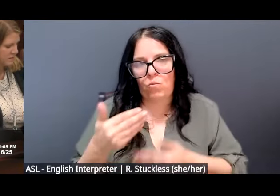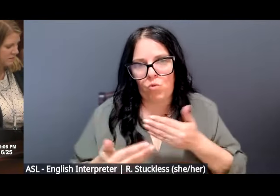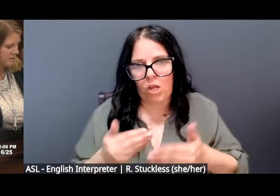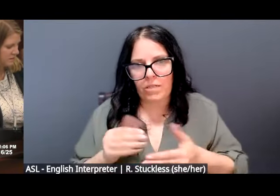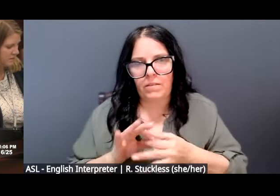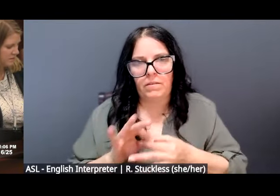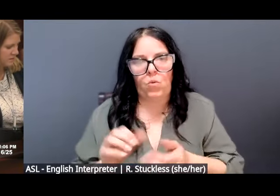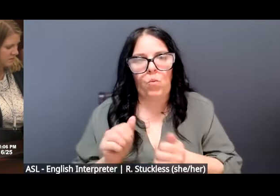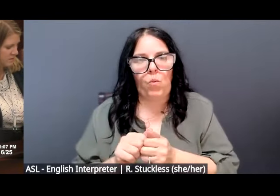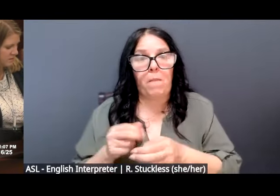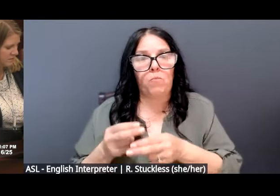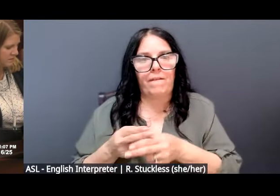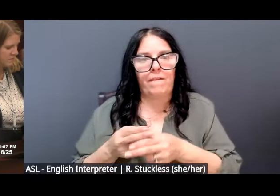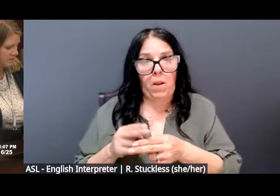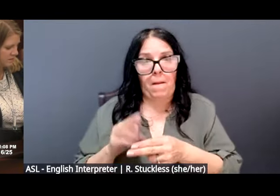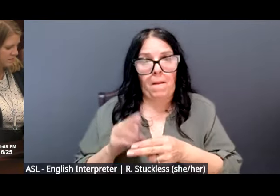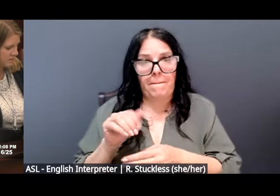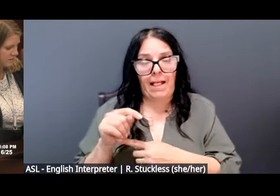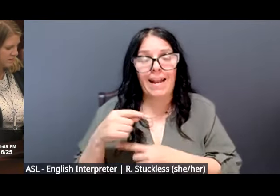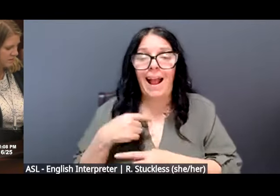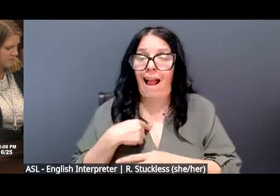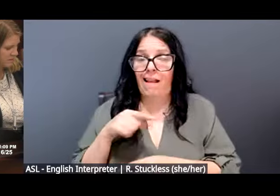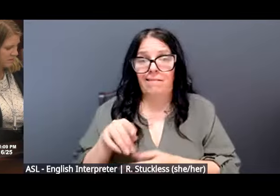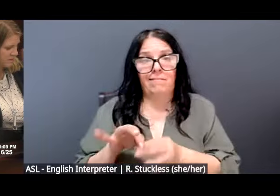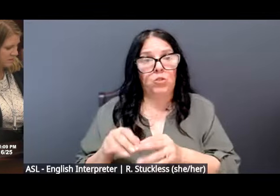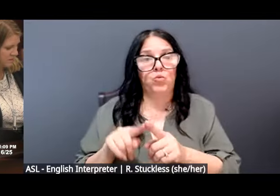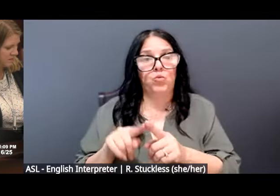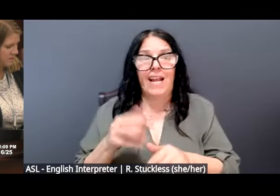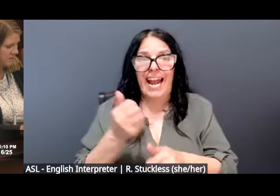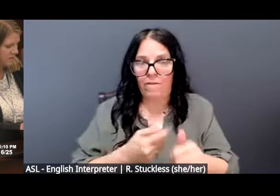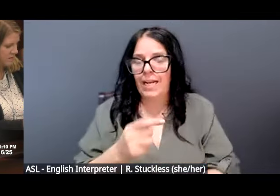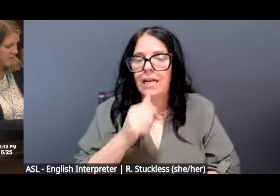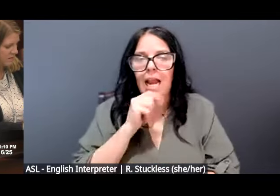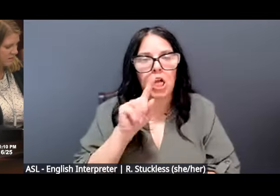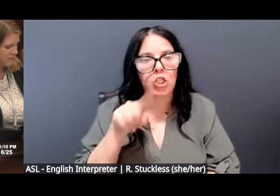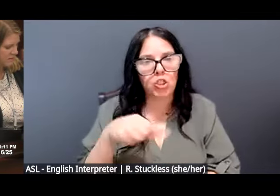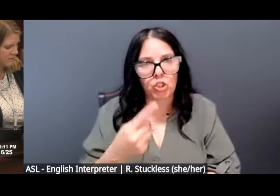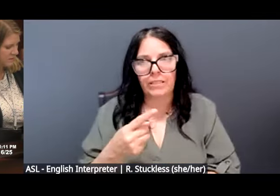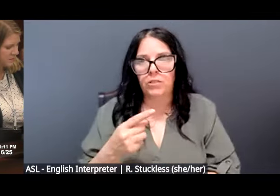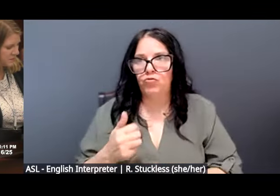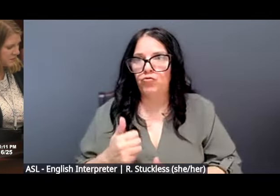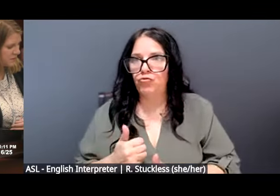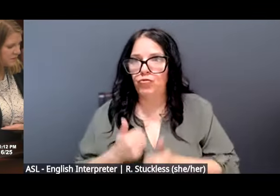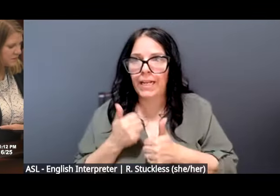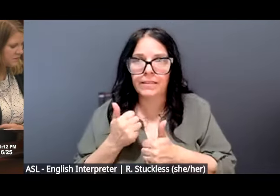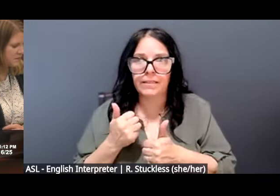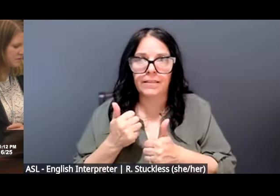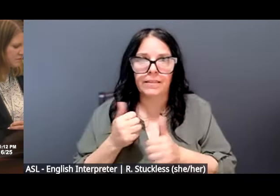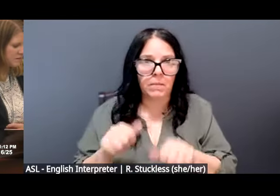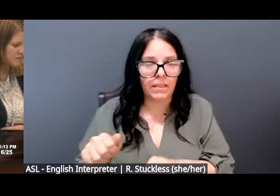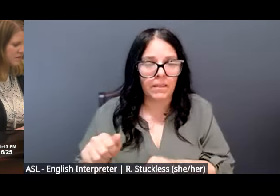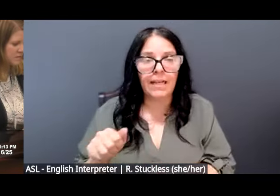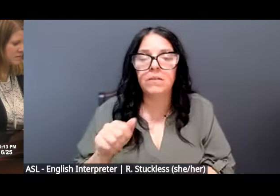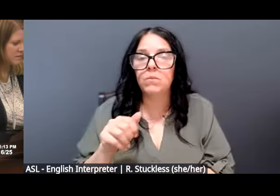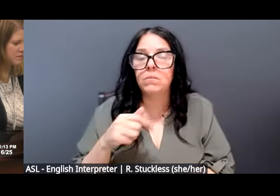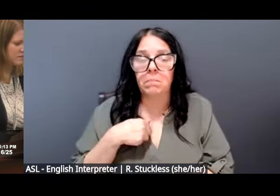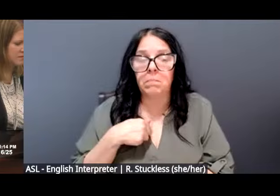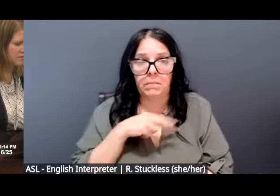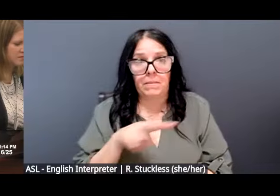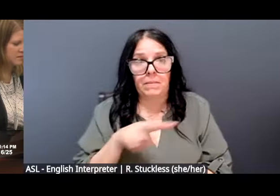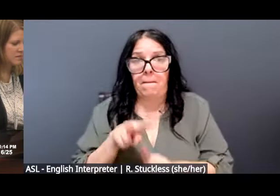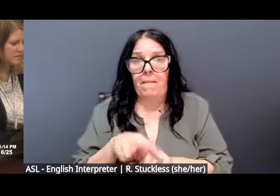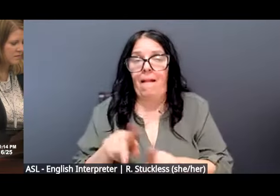to everybody, not just prospective residents. I interpreted that as applying to everybody whose citizenship is not verified by